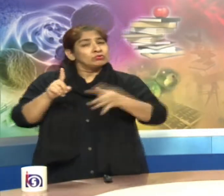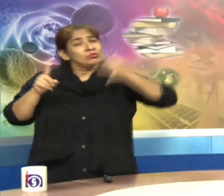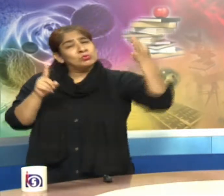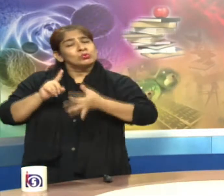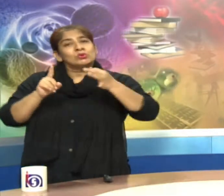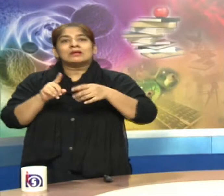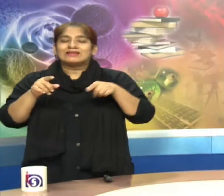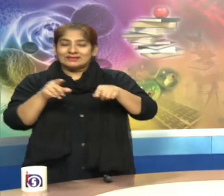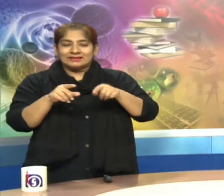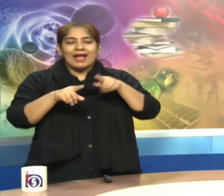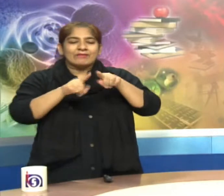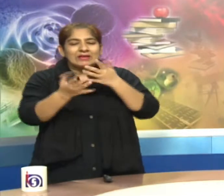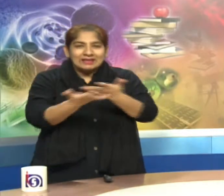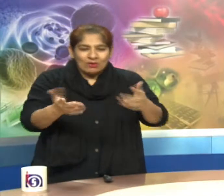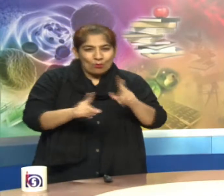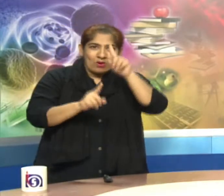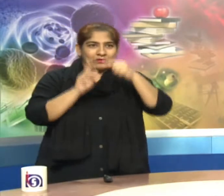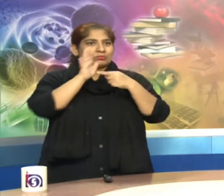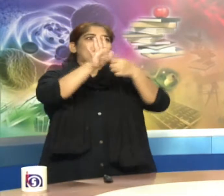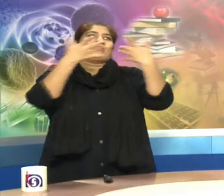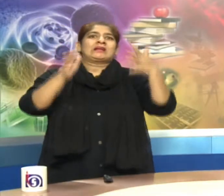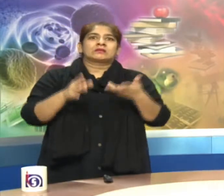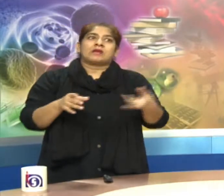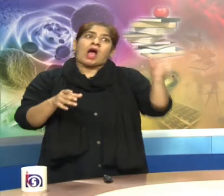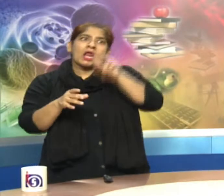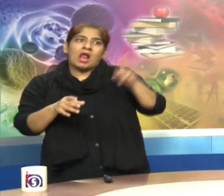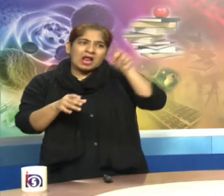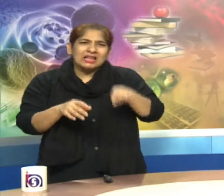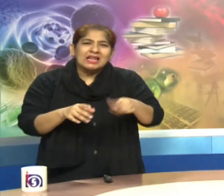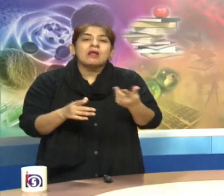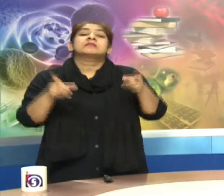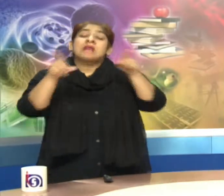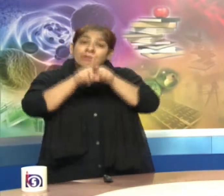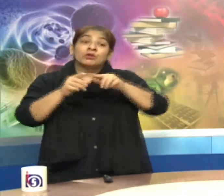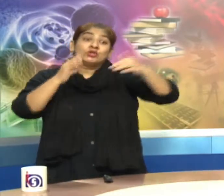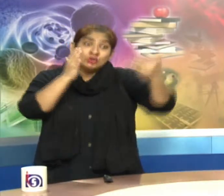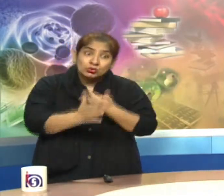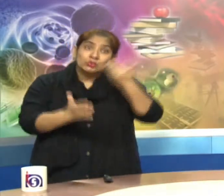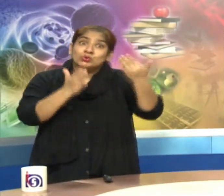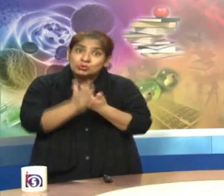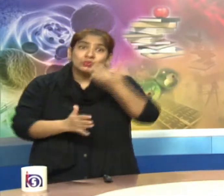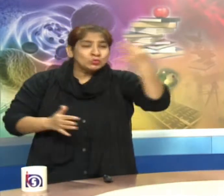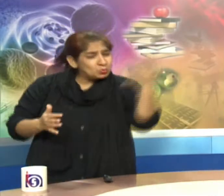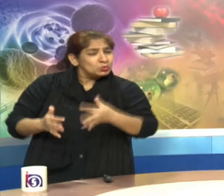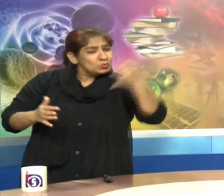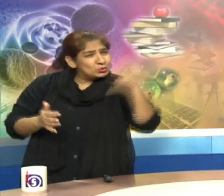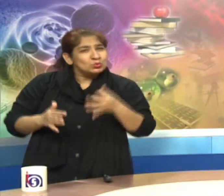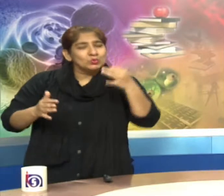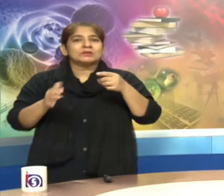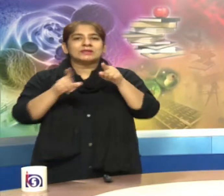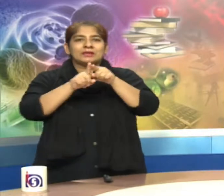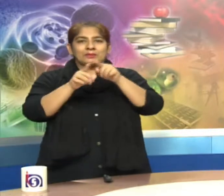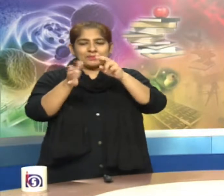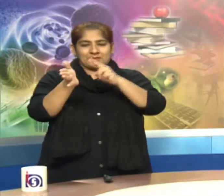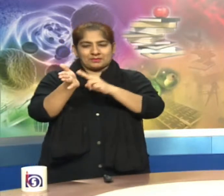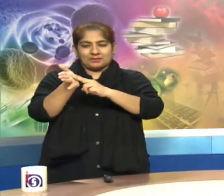advertising for different items, different products, and every day there are new things,